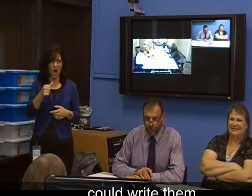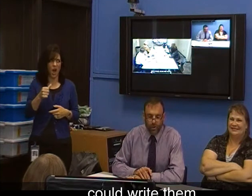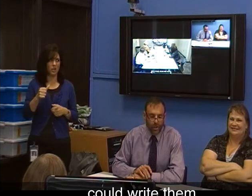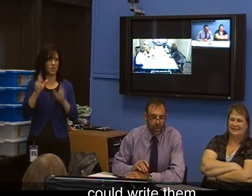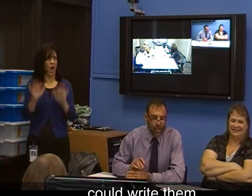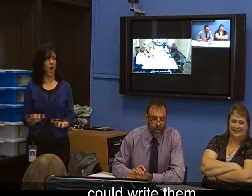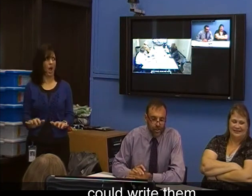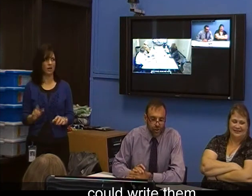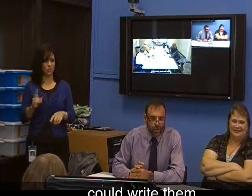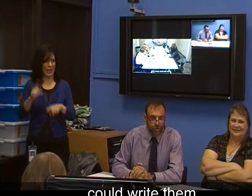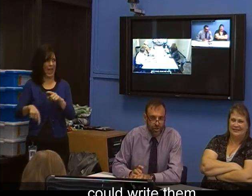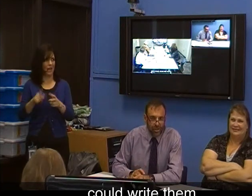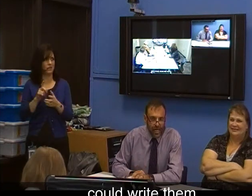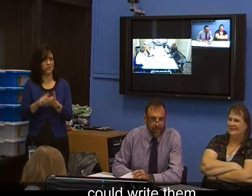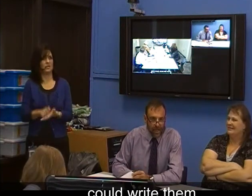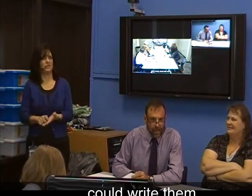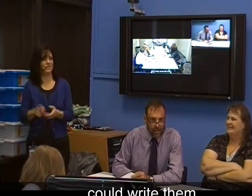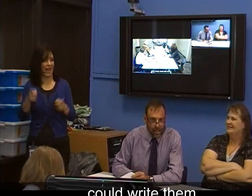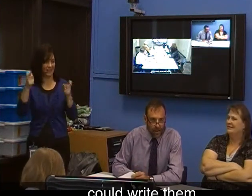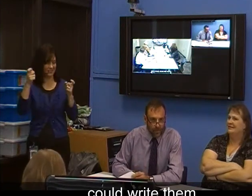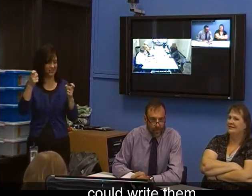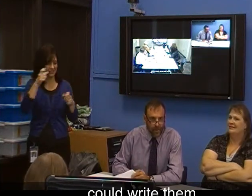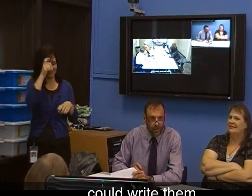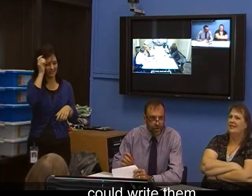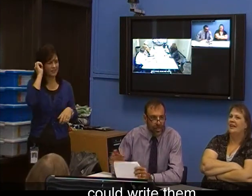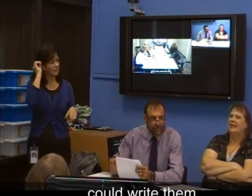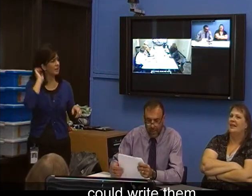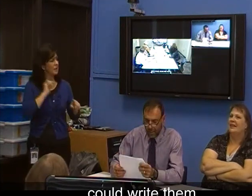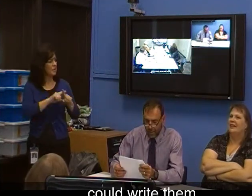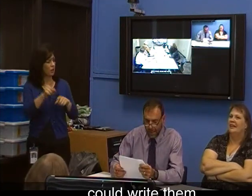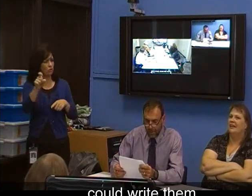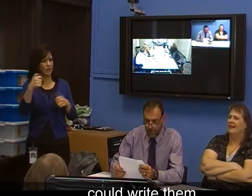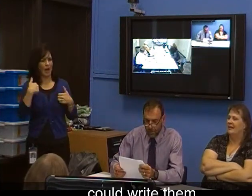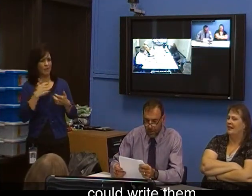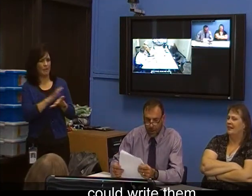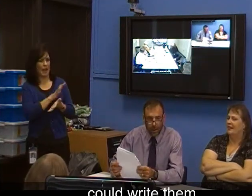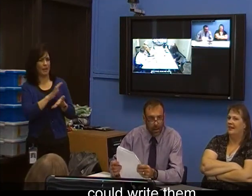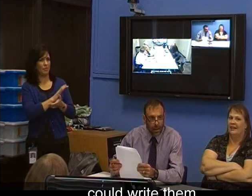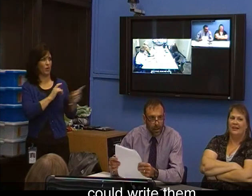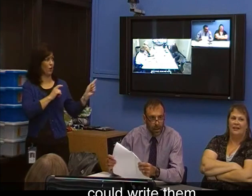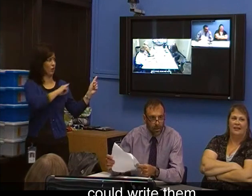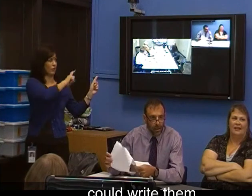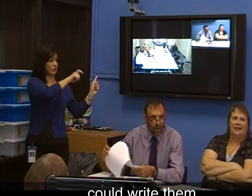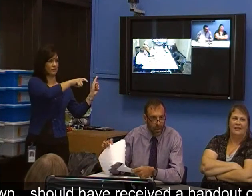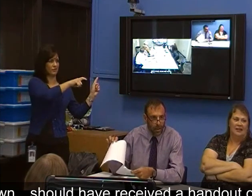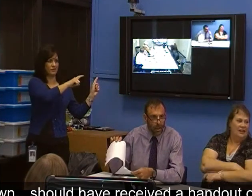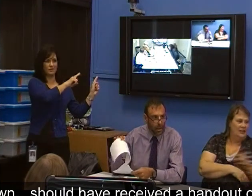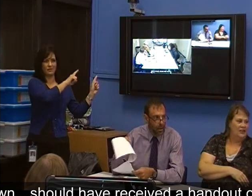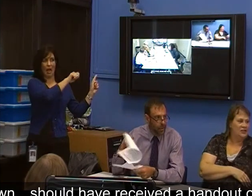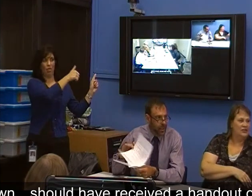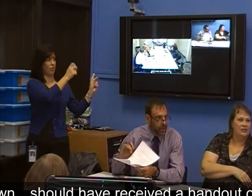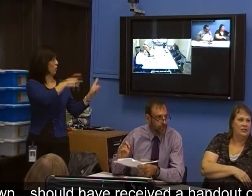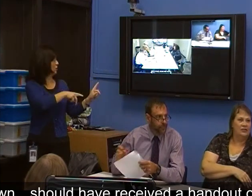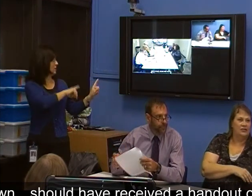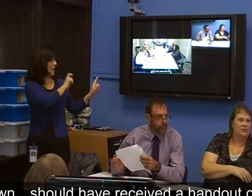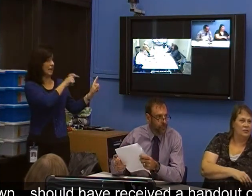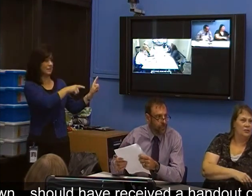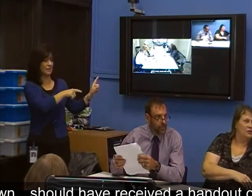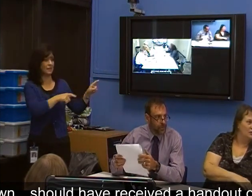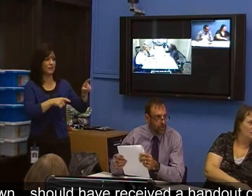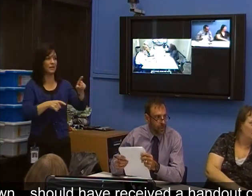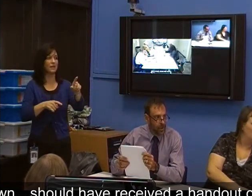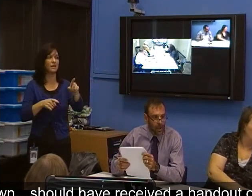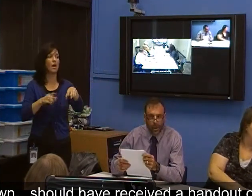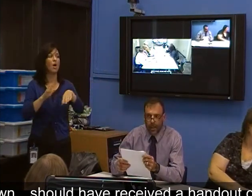typers. Sure, sure. You should have a handout. You should have a handout. There's not enough. Okay. Email.